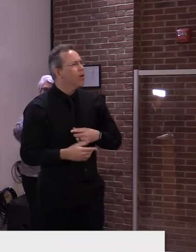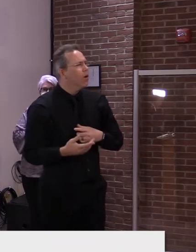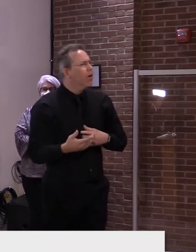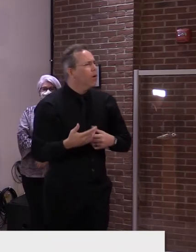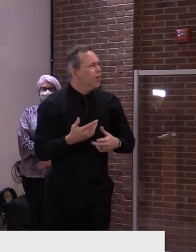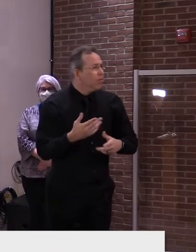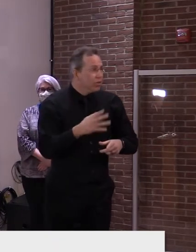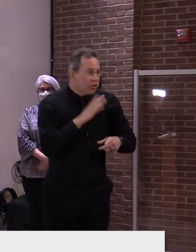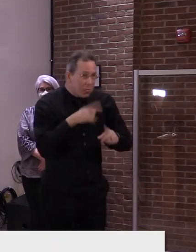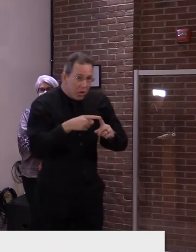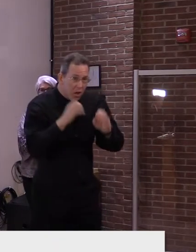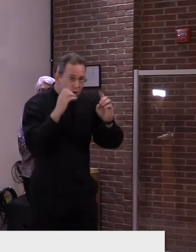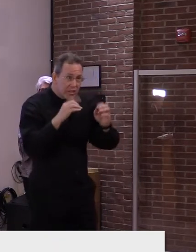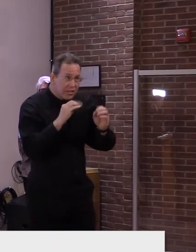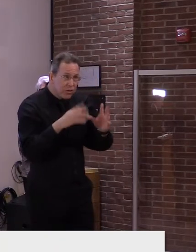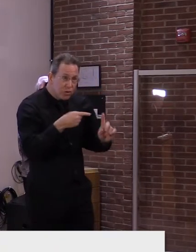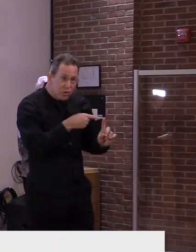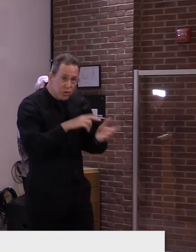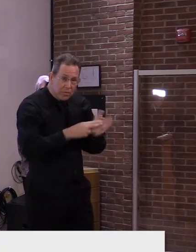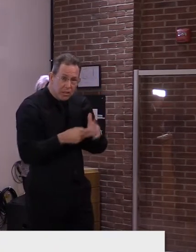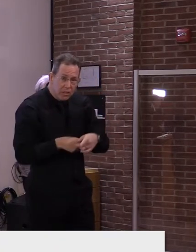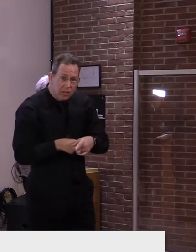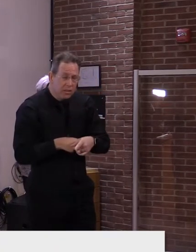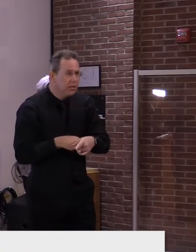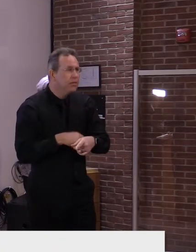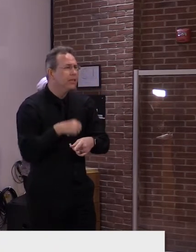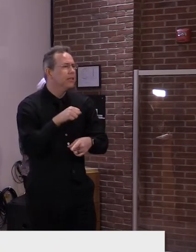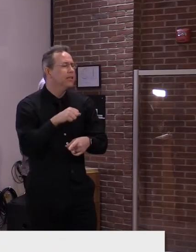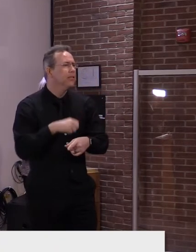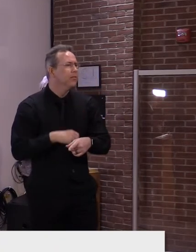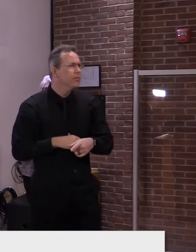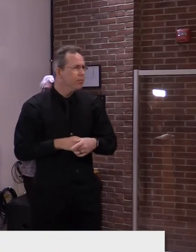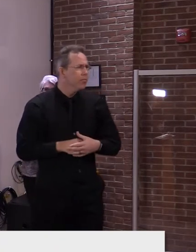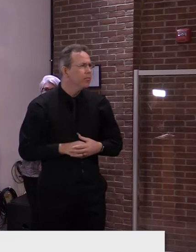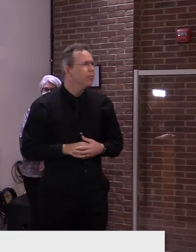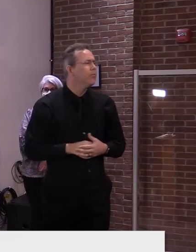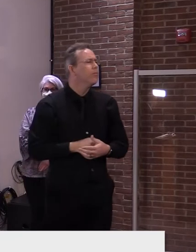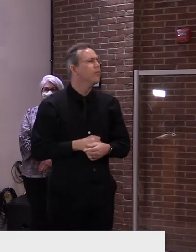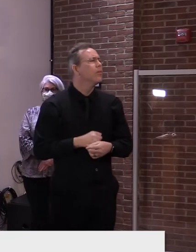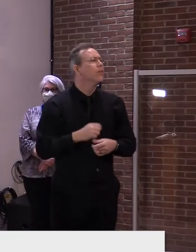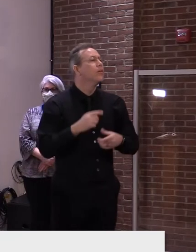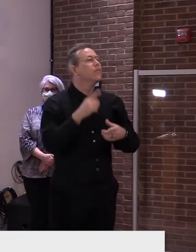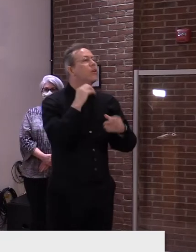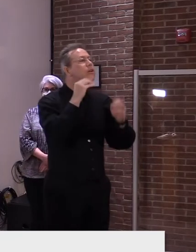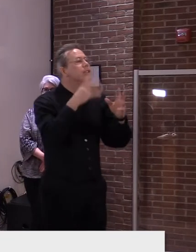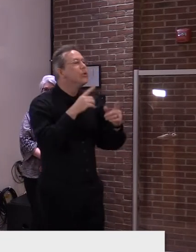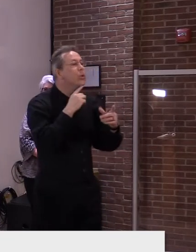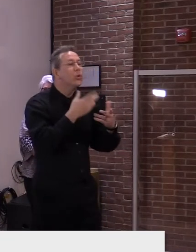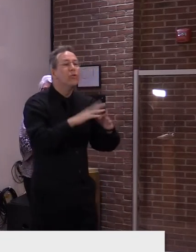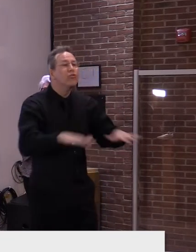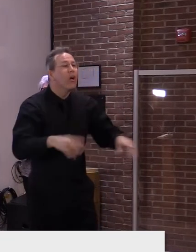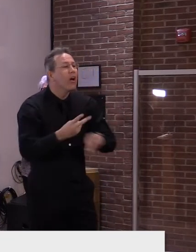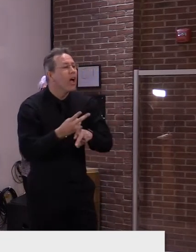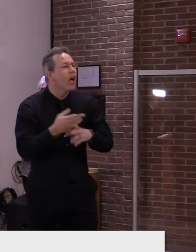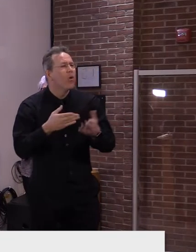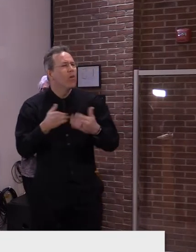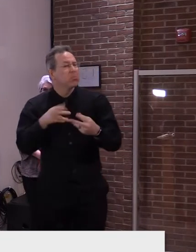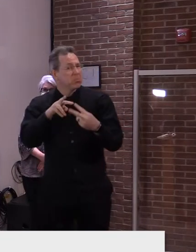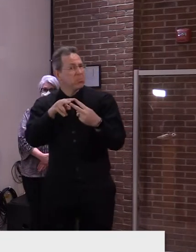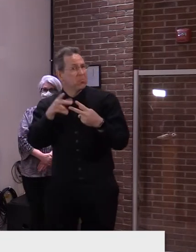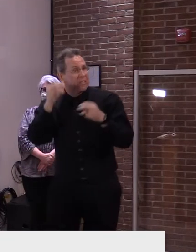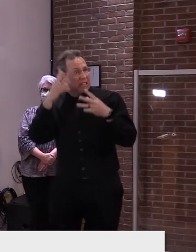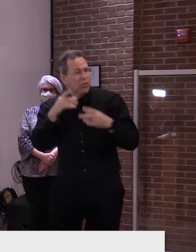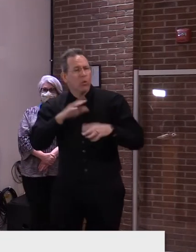as Wilson? Both. Okay, well. Yeah, I mean both. Again, from the education system perspective,